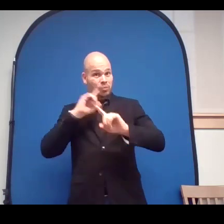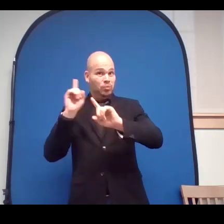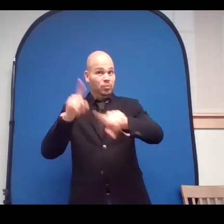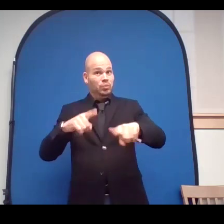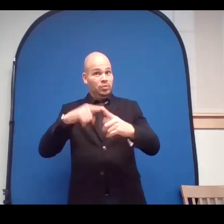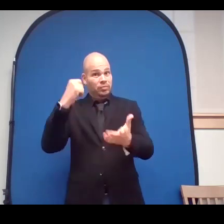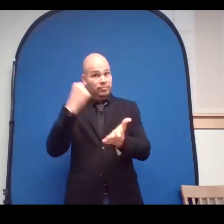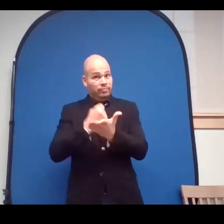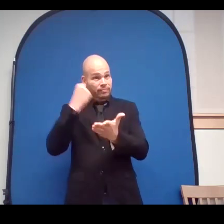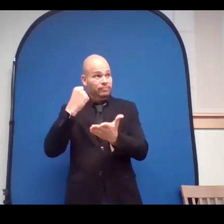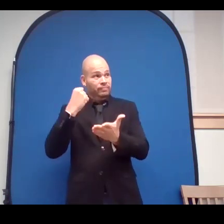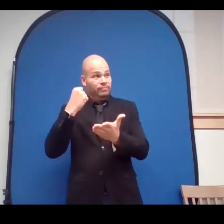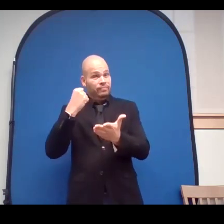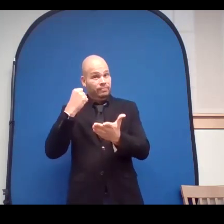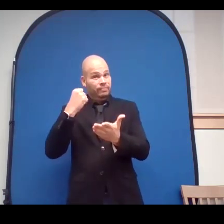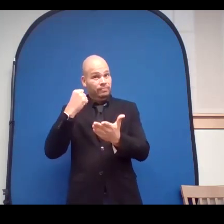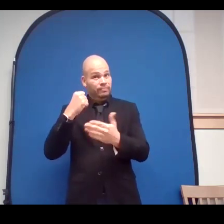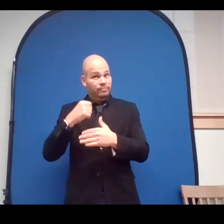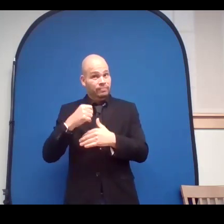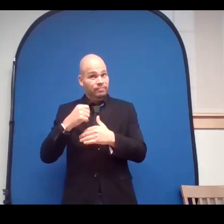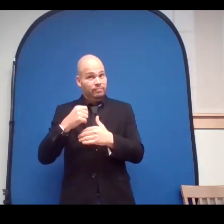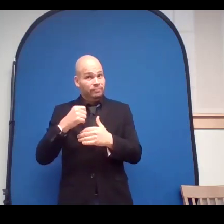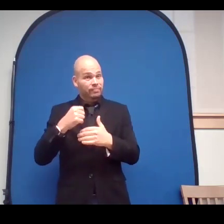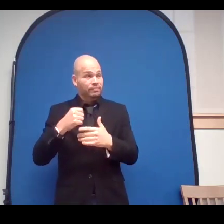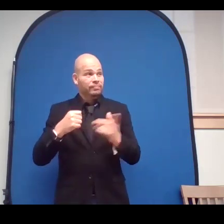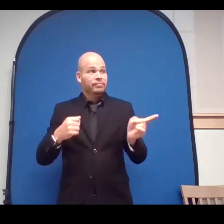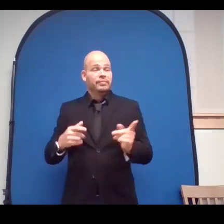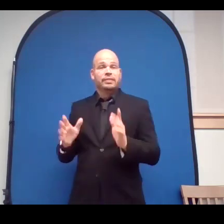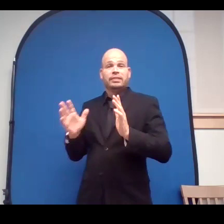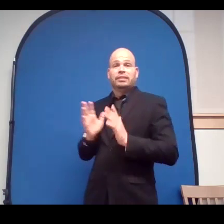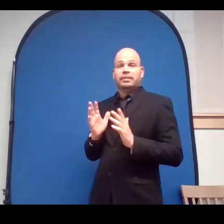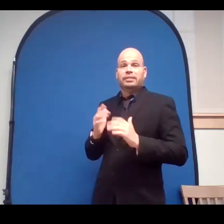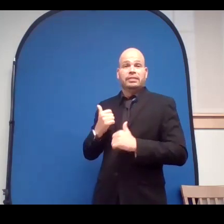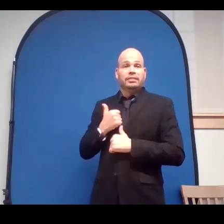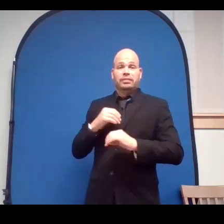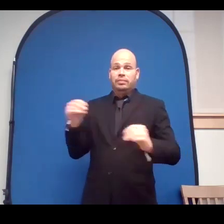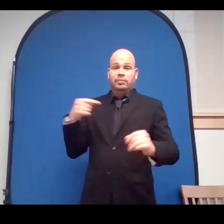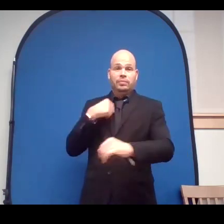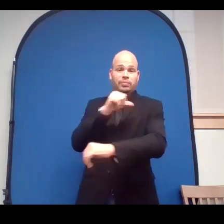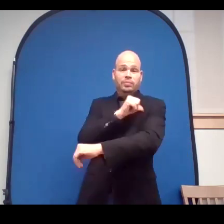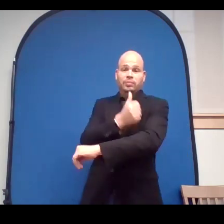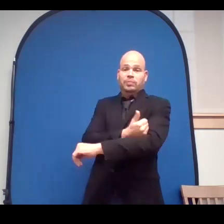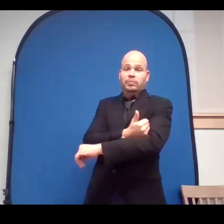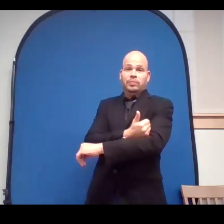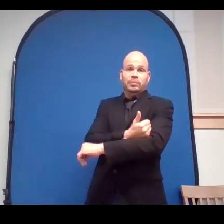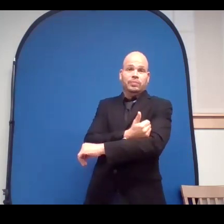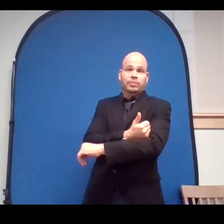a Army Reserve officer, I have no dominion to be able to apply for that. That would have been through the